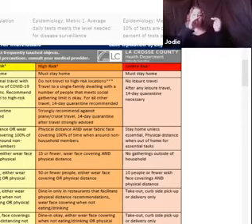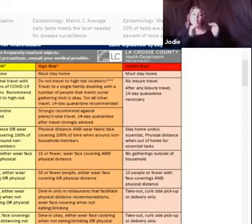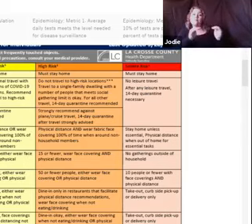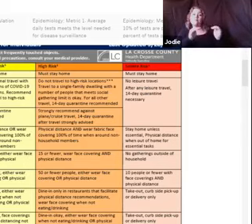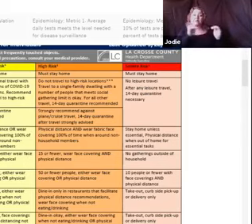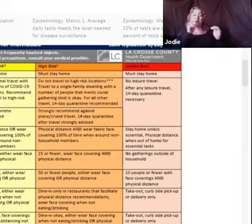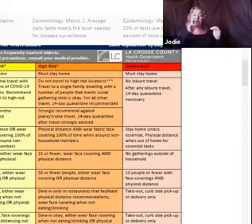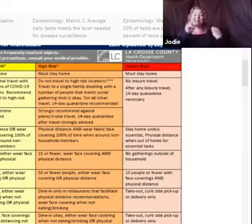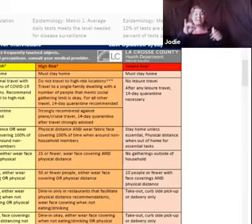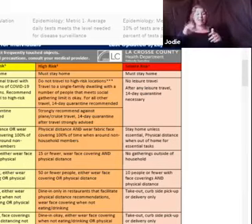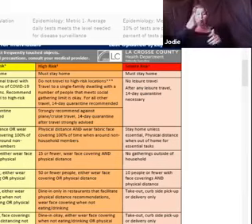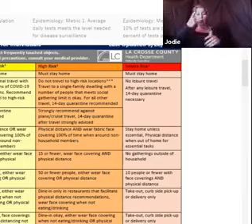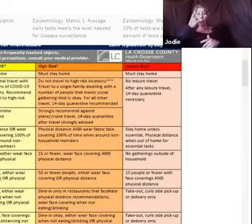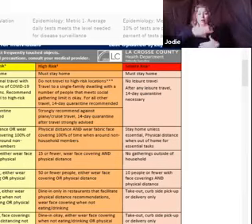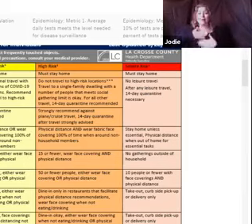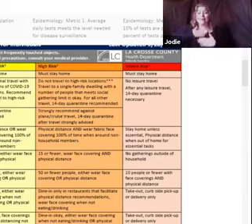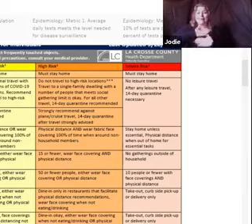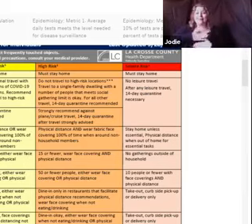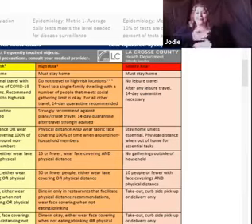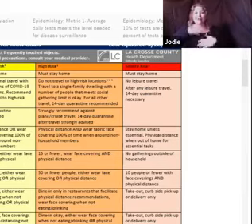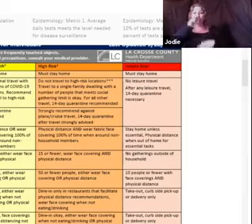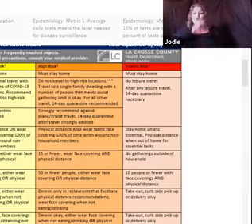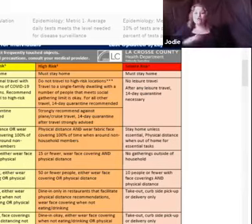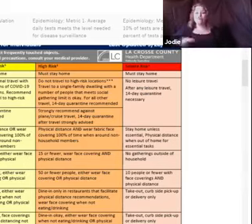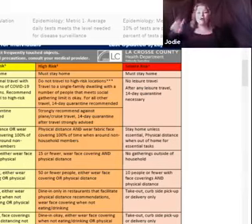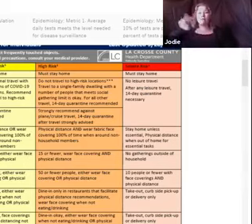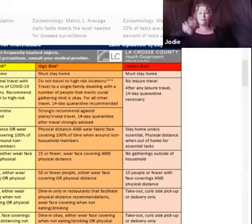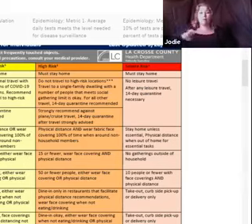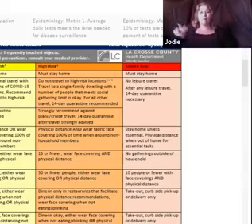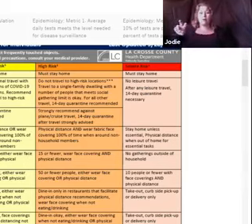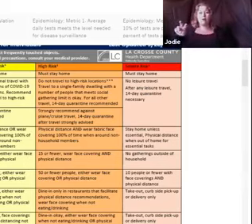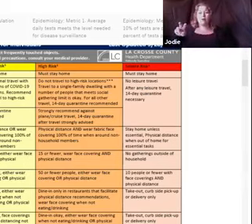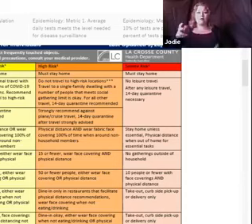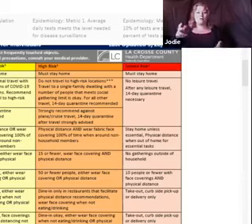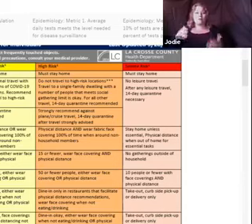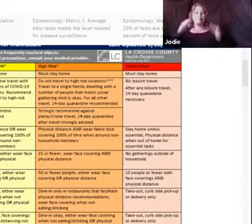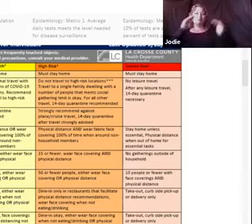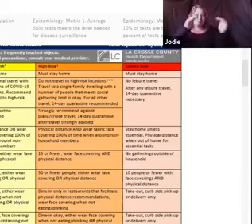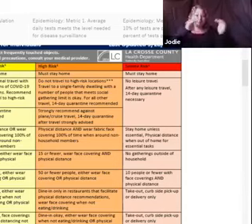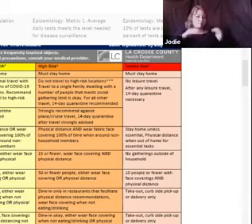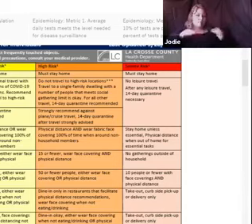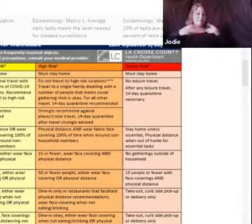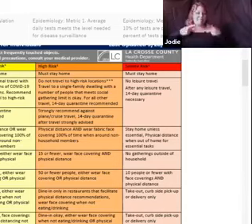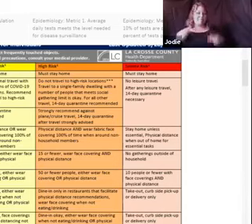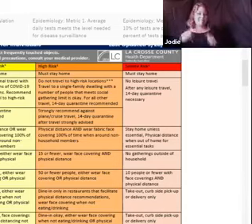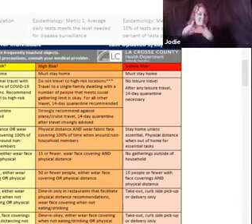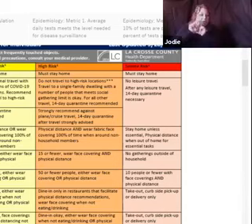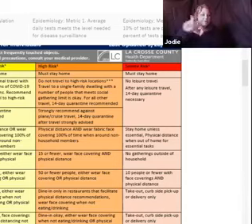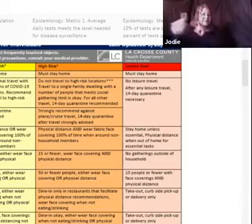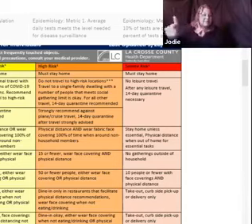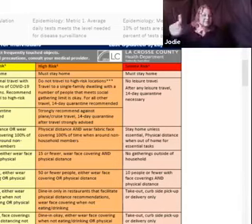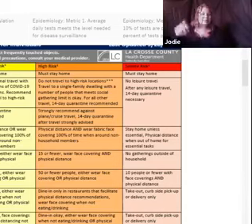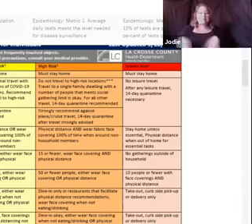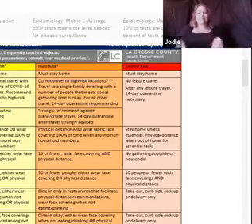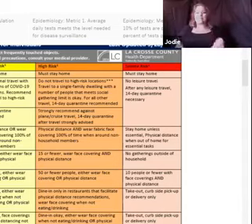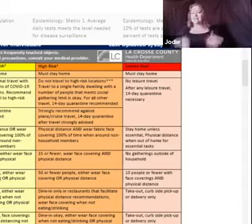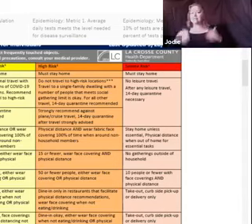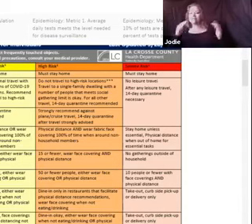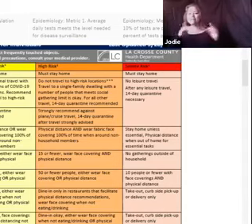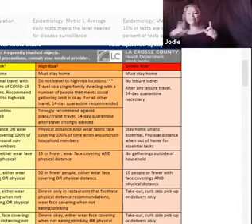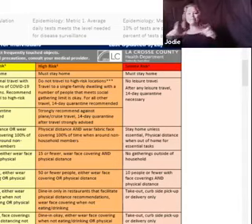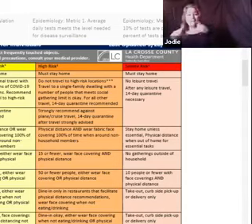leisure travel. So this is travel for fun, physical distancing and wearing fabric face coverings when in public, which